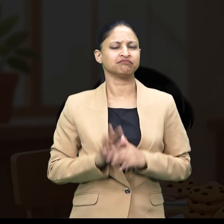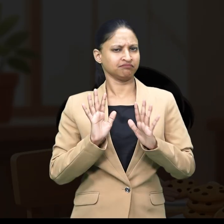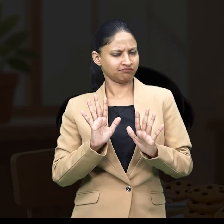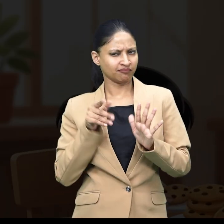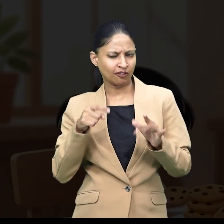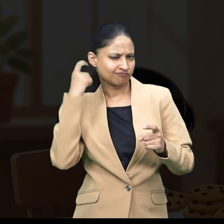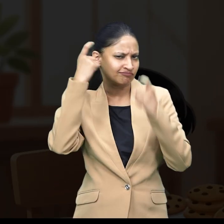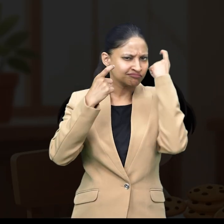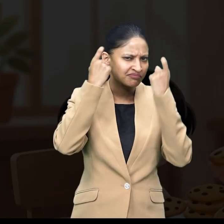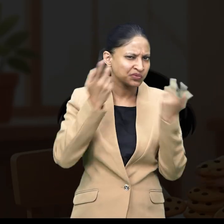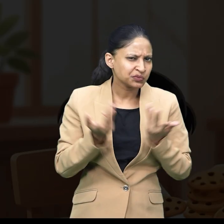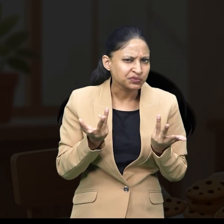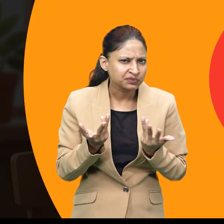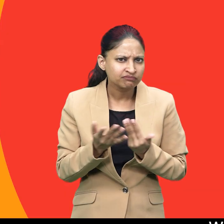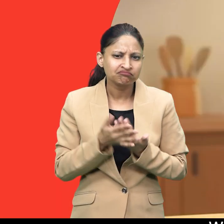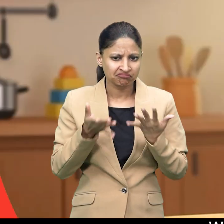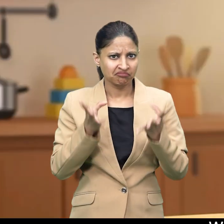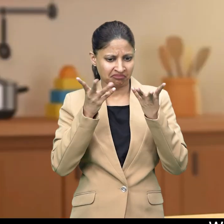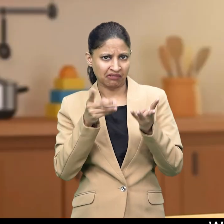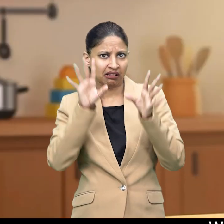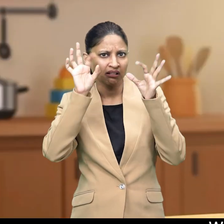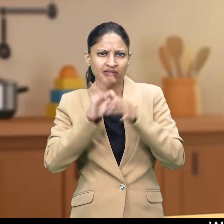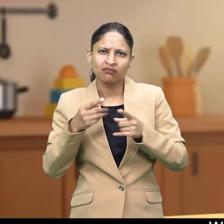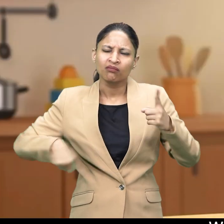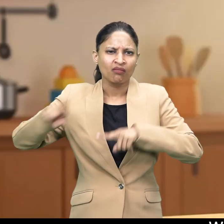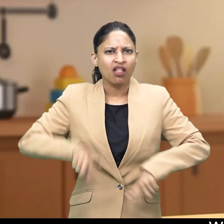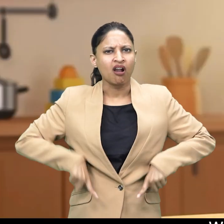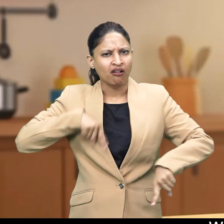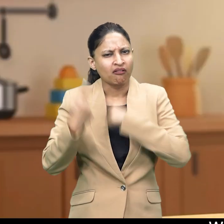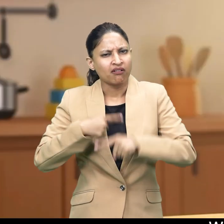And guess what? We use them every day.